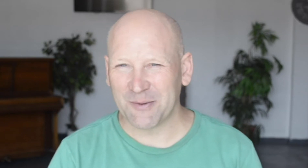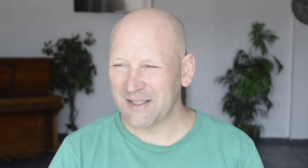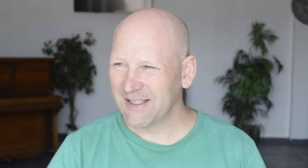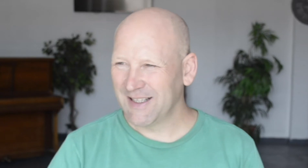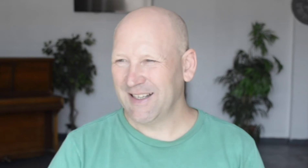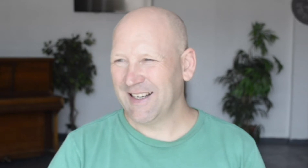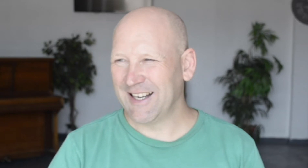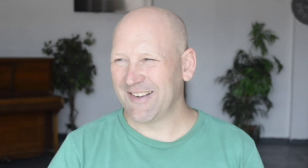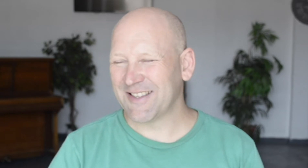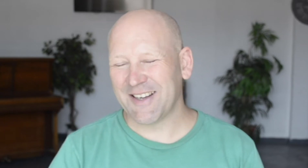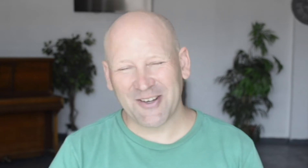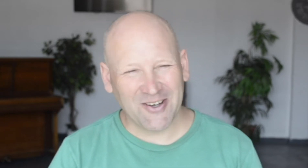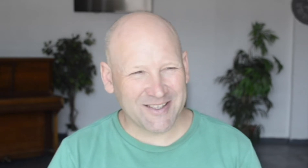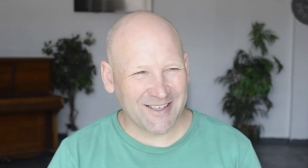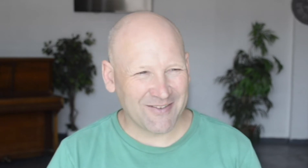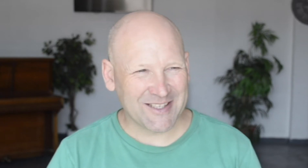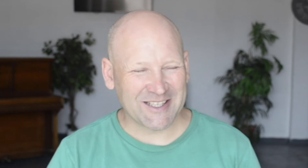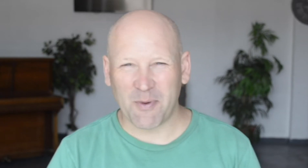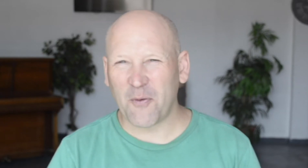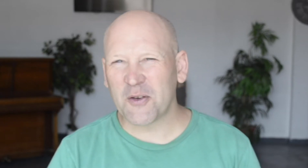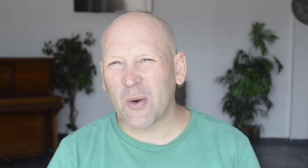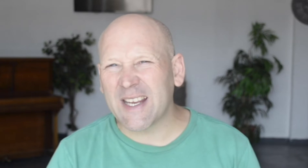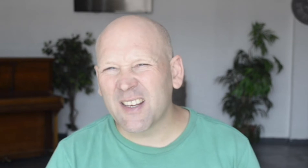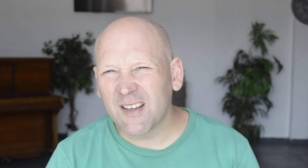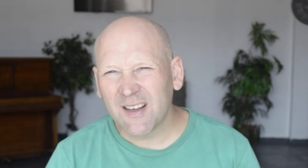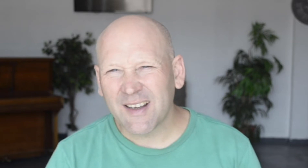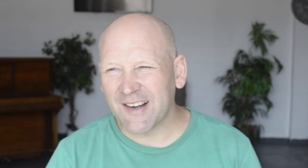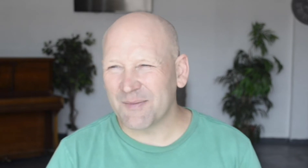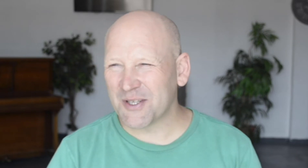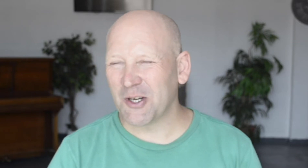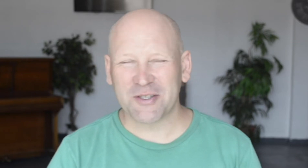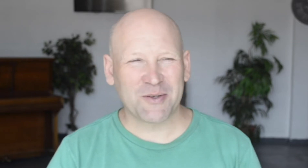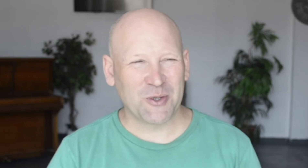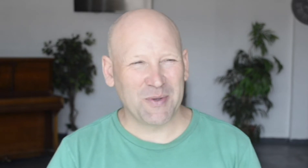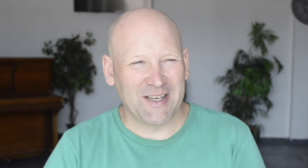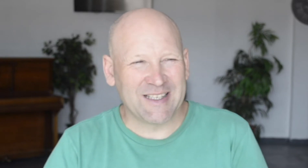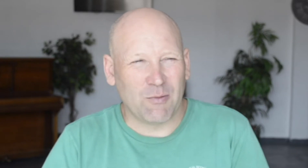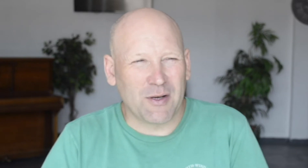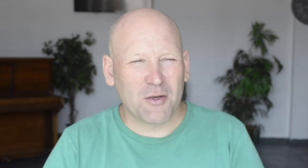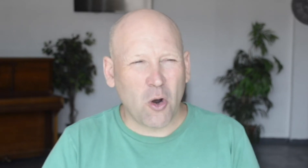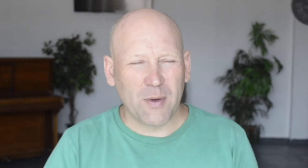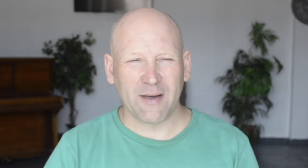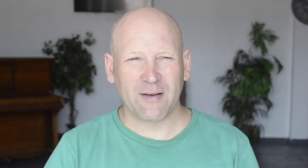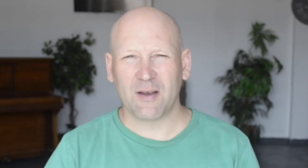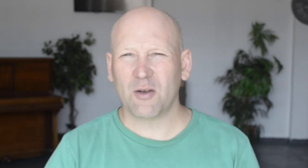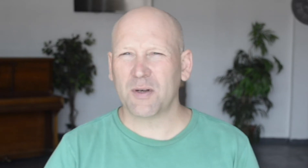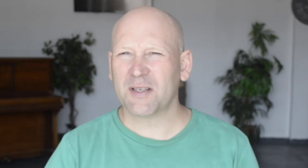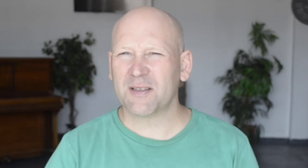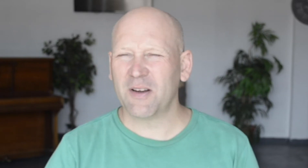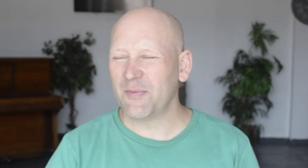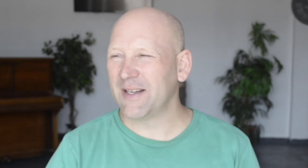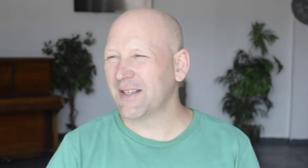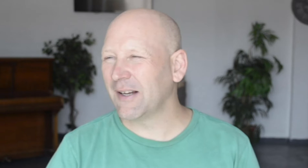gets healed. And I was like, God, it's like my first week. You know, I'm just going to look so stupid. And he's like, well, you told me that you